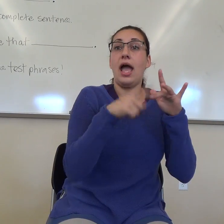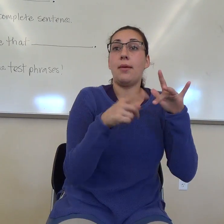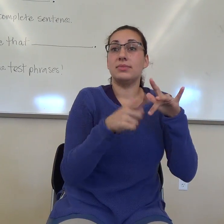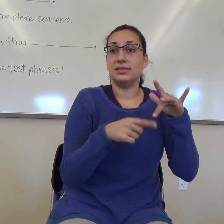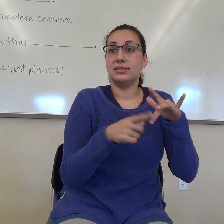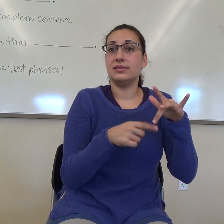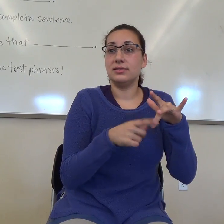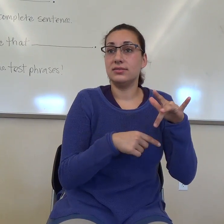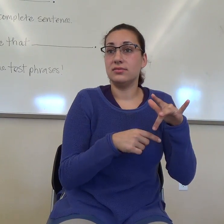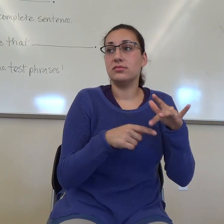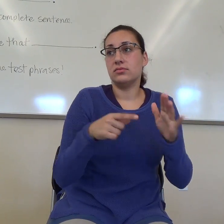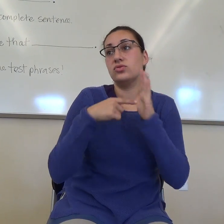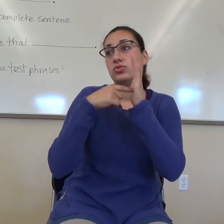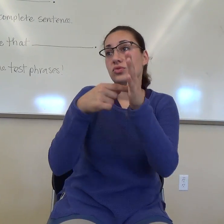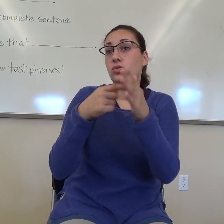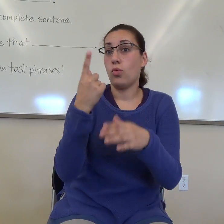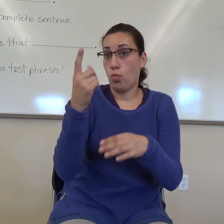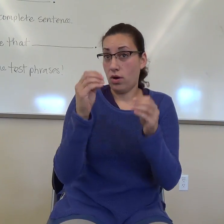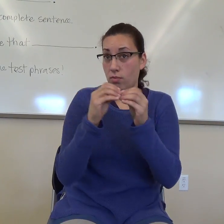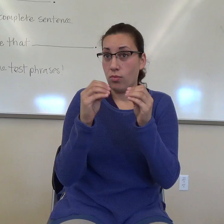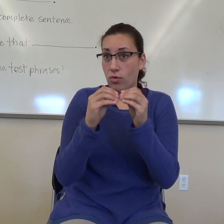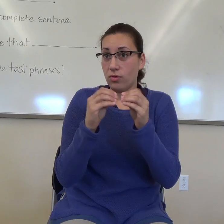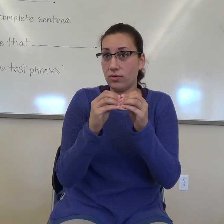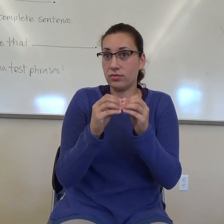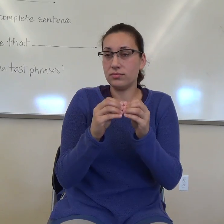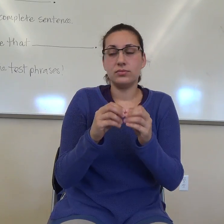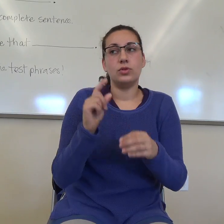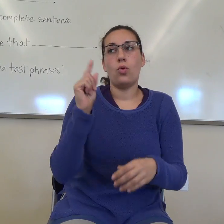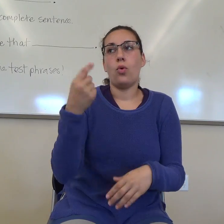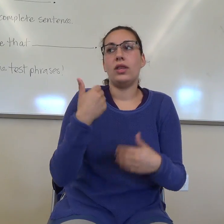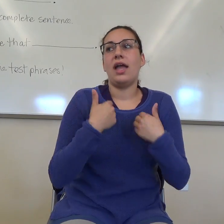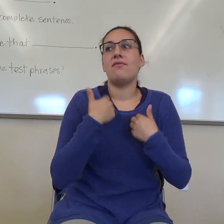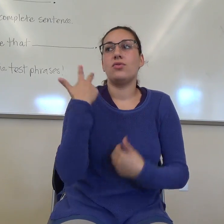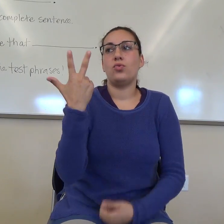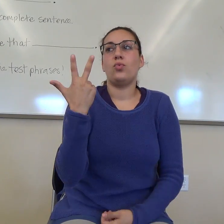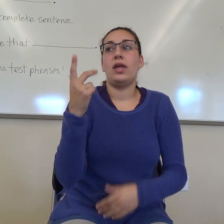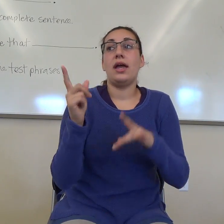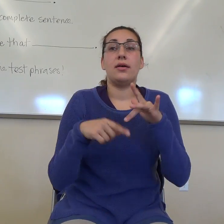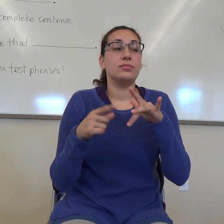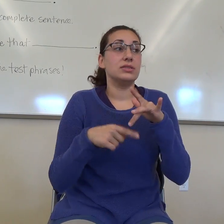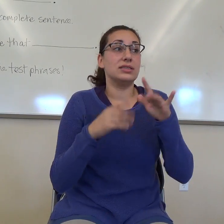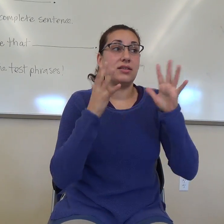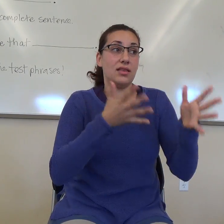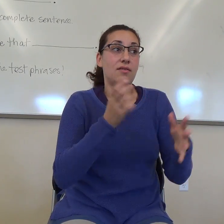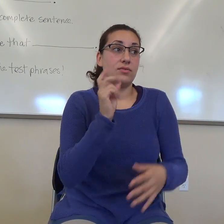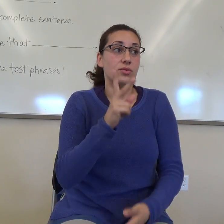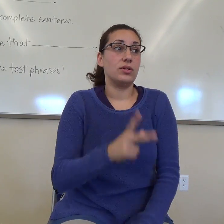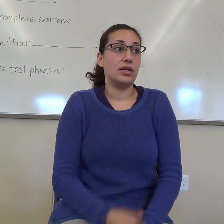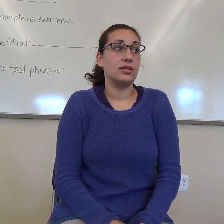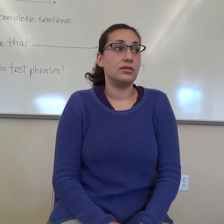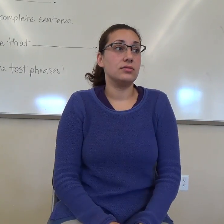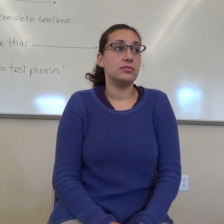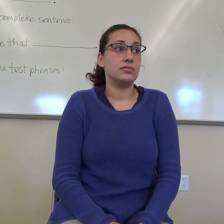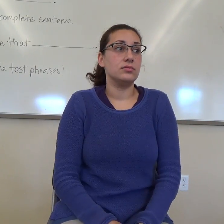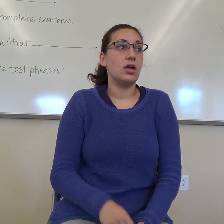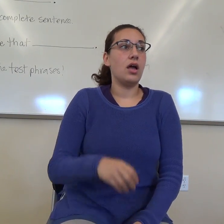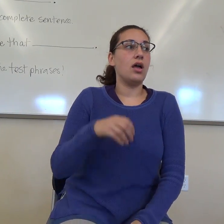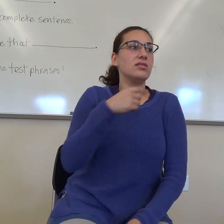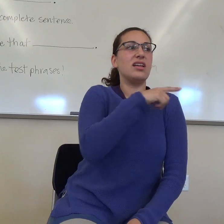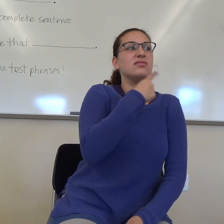to know that one more absence is all you have for the whole remaining of the semester. I also flagged anybody who